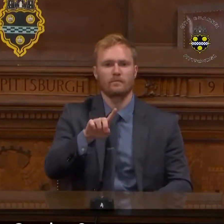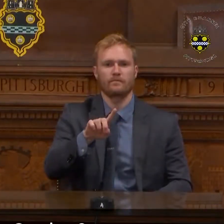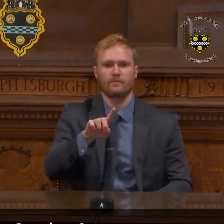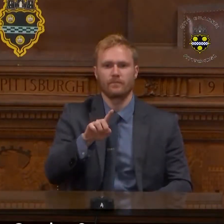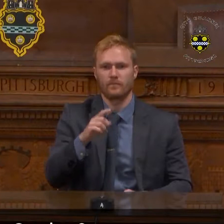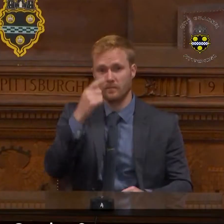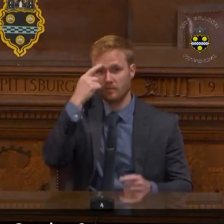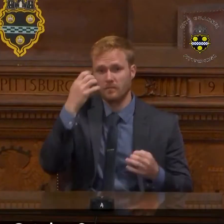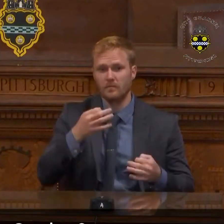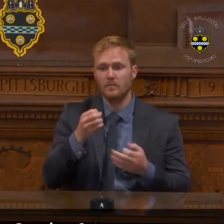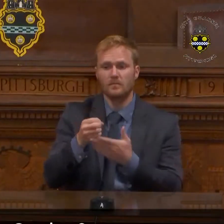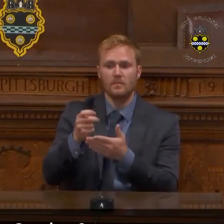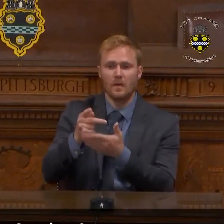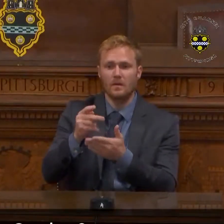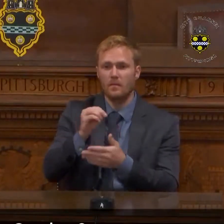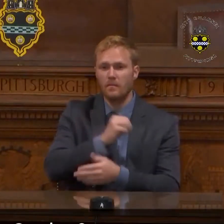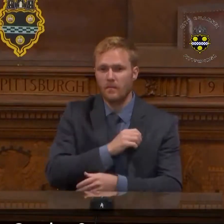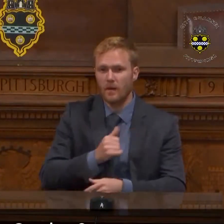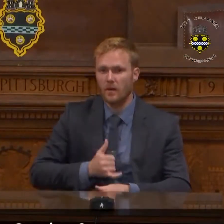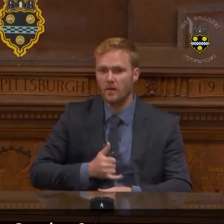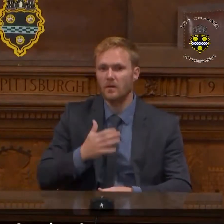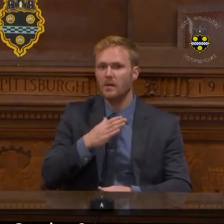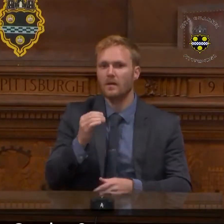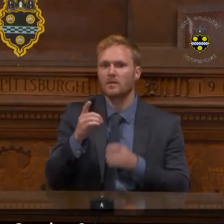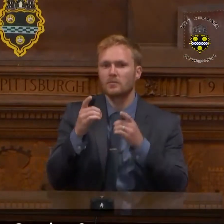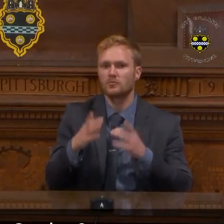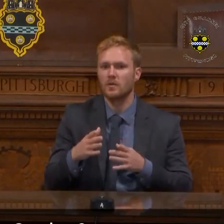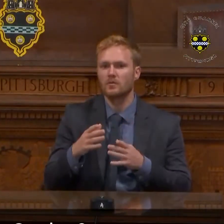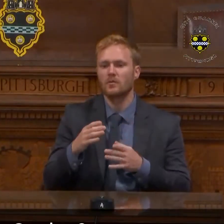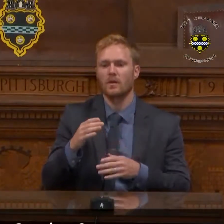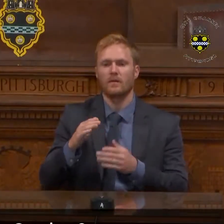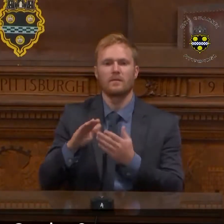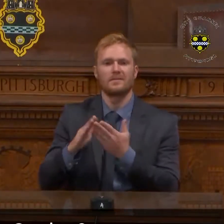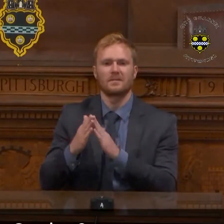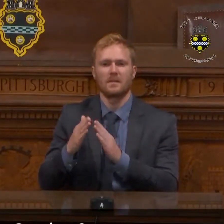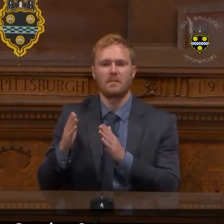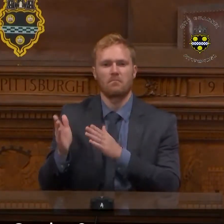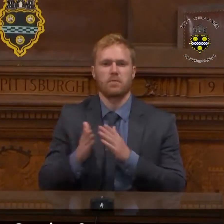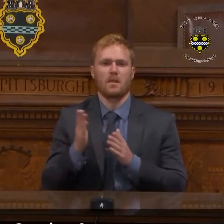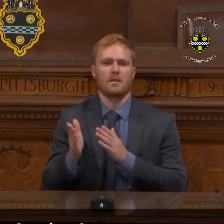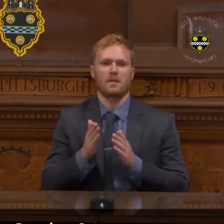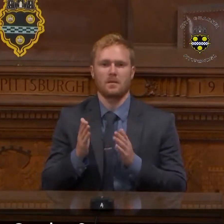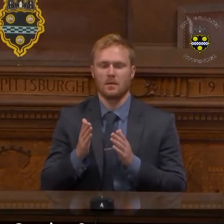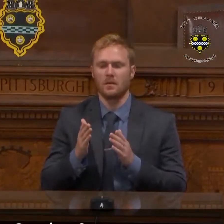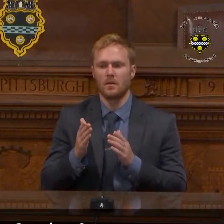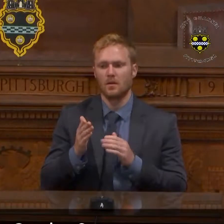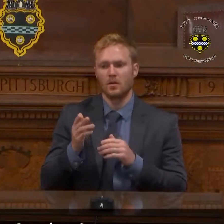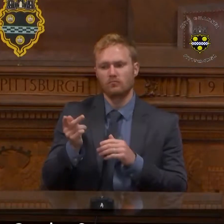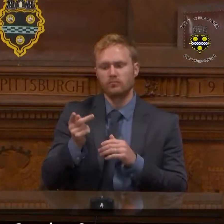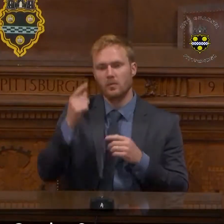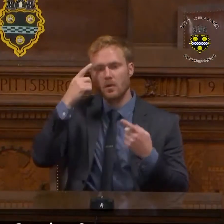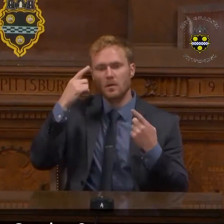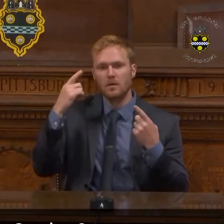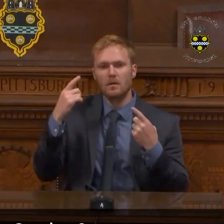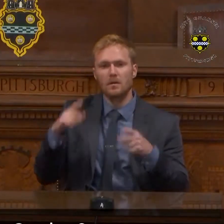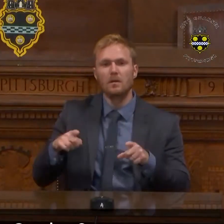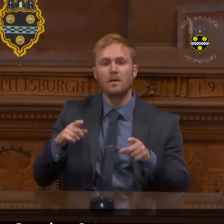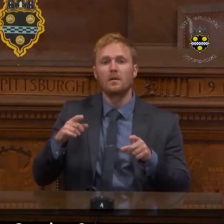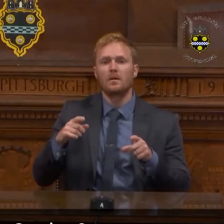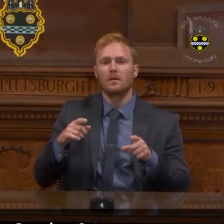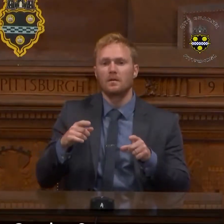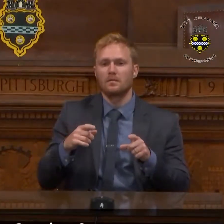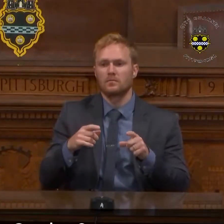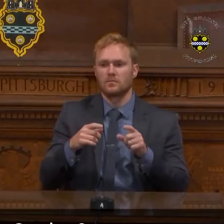2141, Resolution authorizing the mayor and the director of city planning to enter into a fellowship